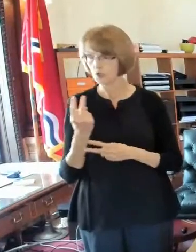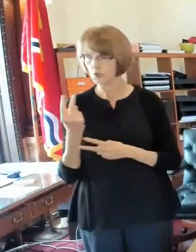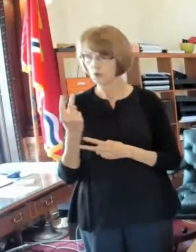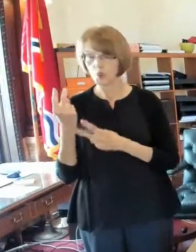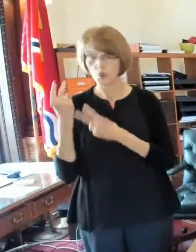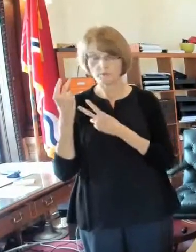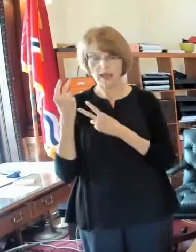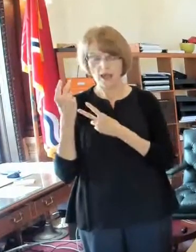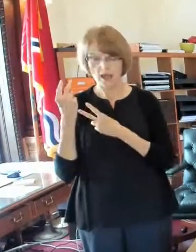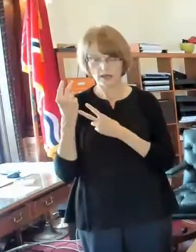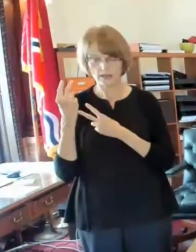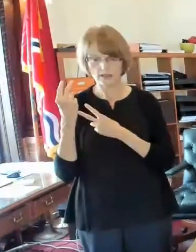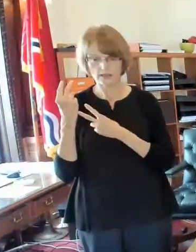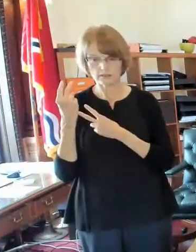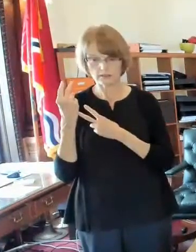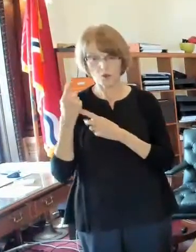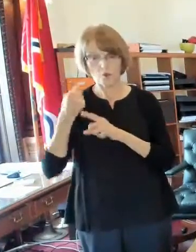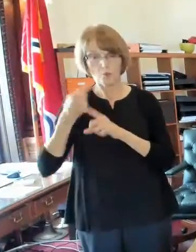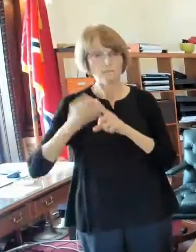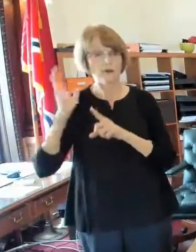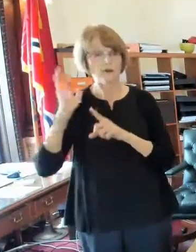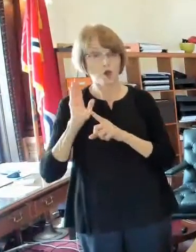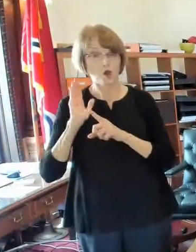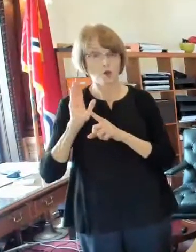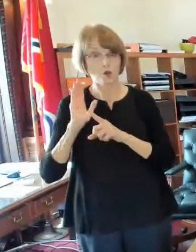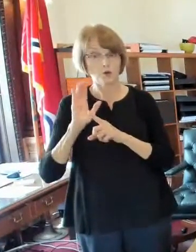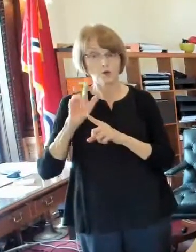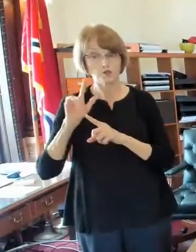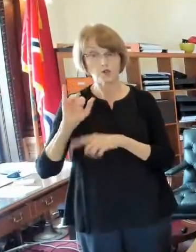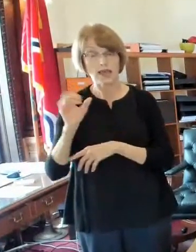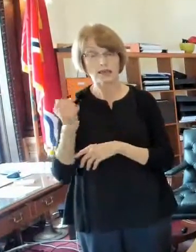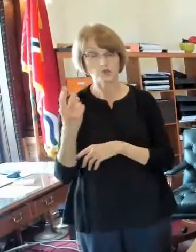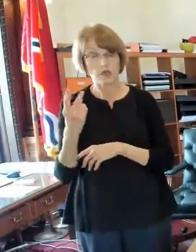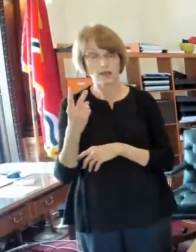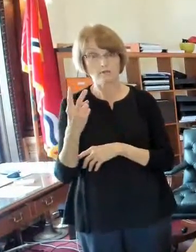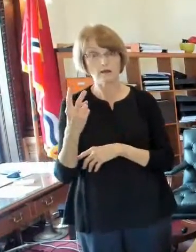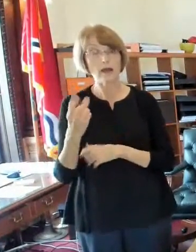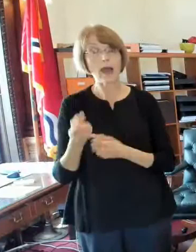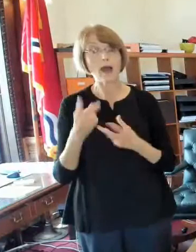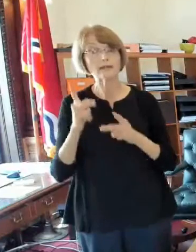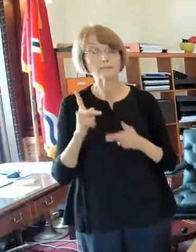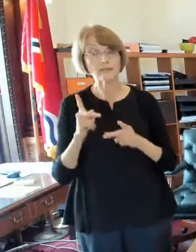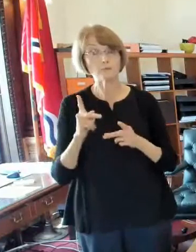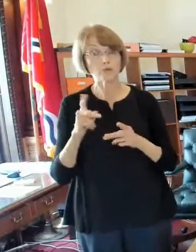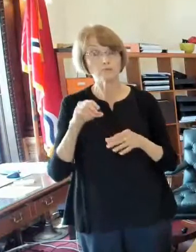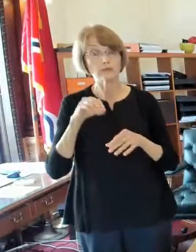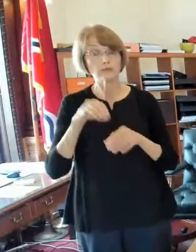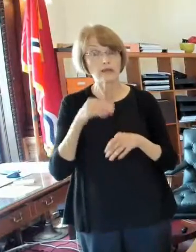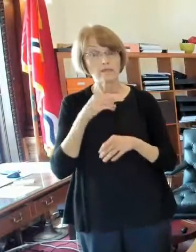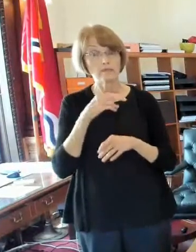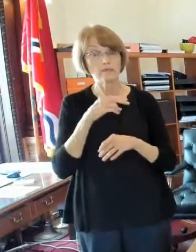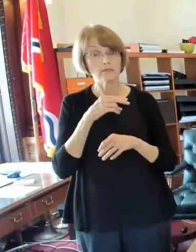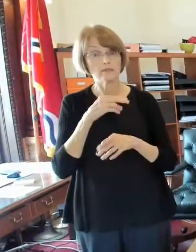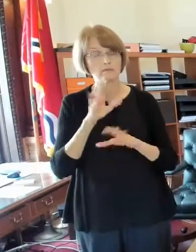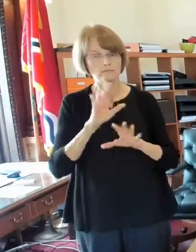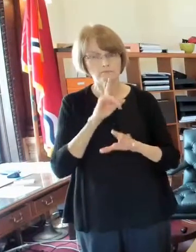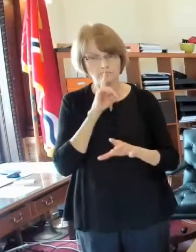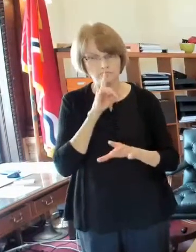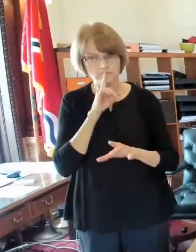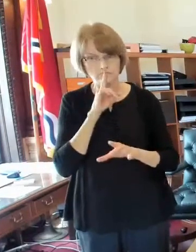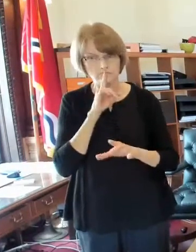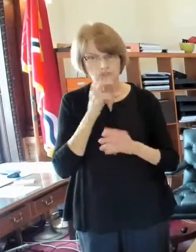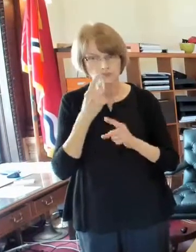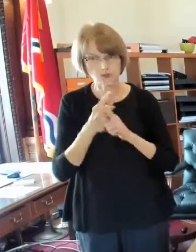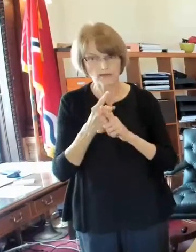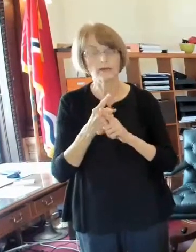to 1 month ago, on the 12th of July, we had 180 people in the hospital. Let me make sure I'm reading the right column